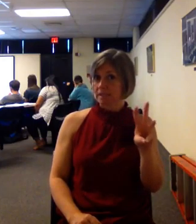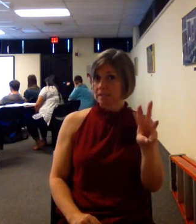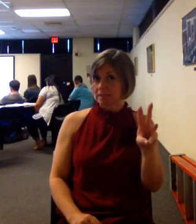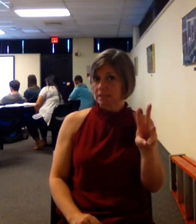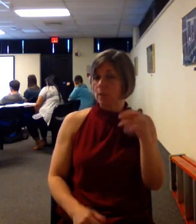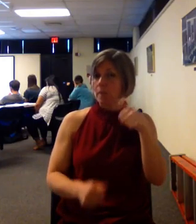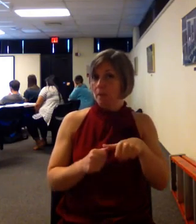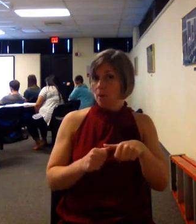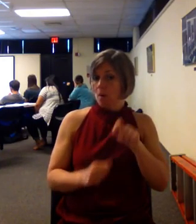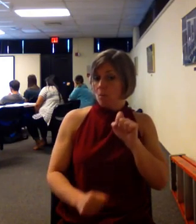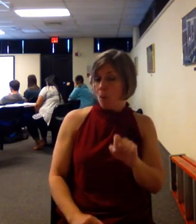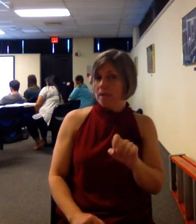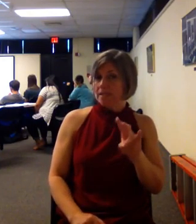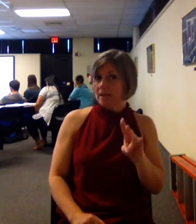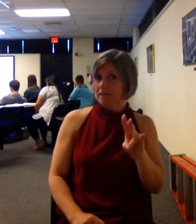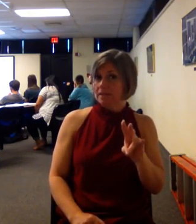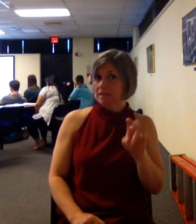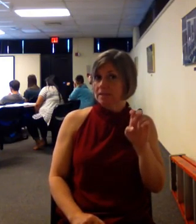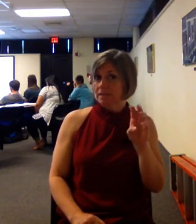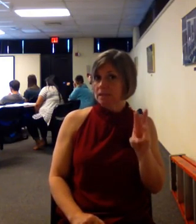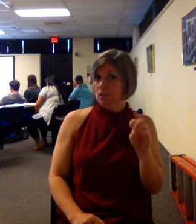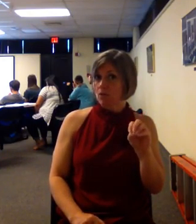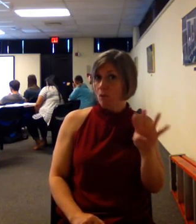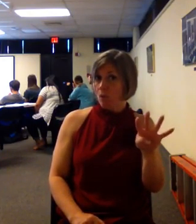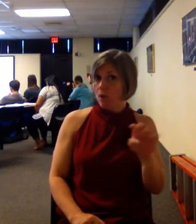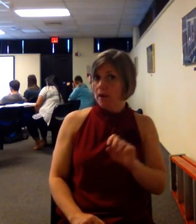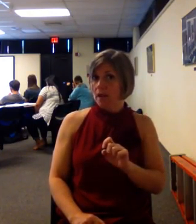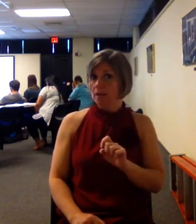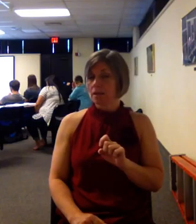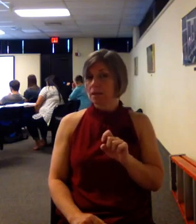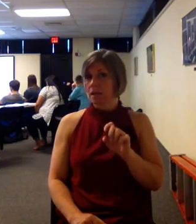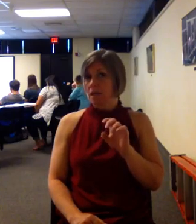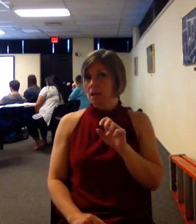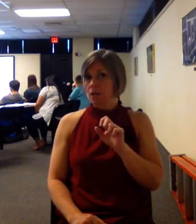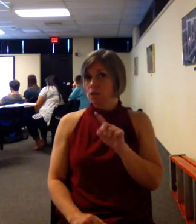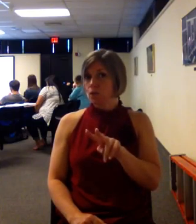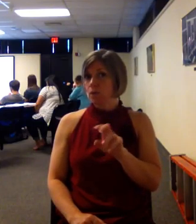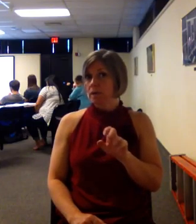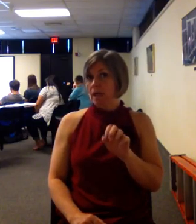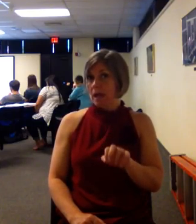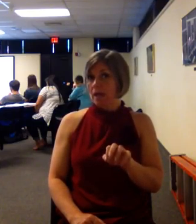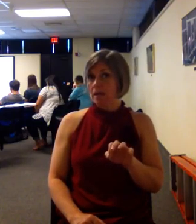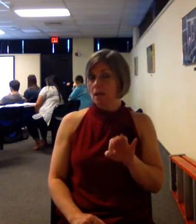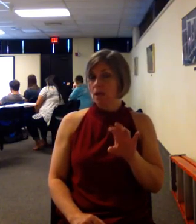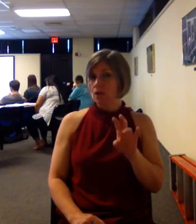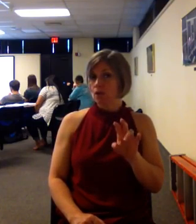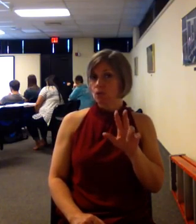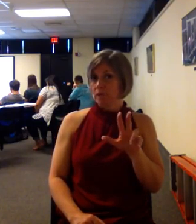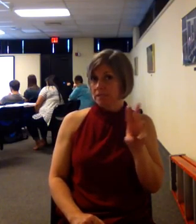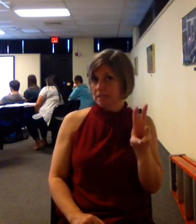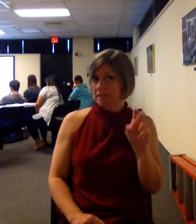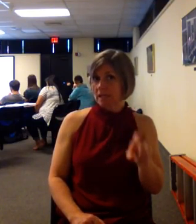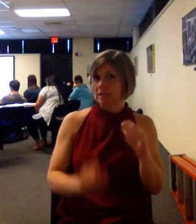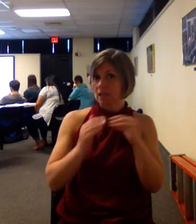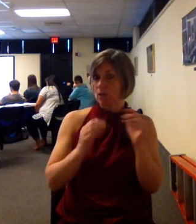Remember, 0.7064 and 0.2936 has to equal 1 or 100%. If it doesn't, you've done